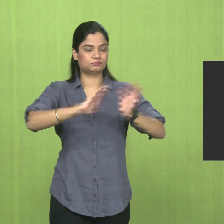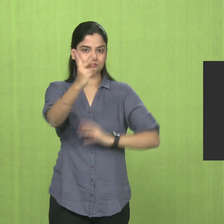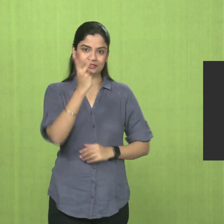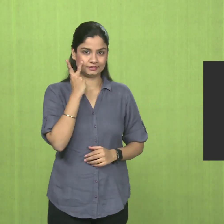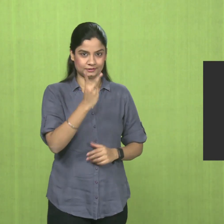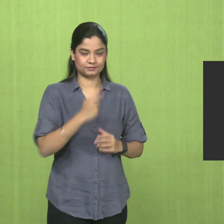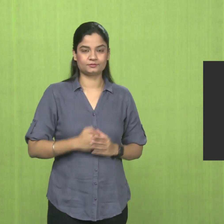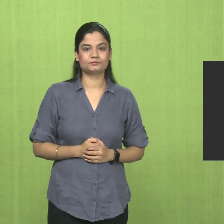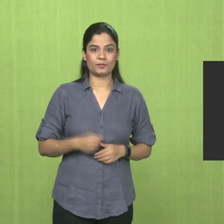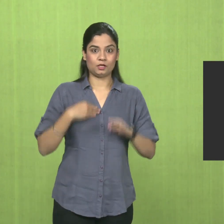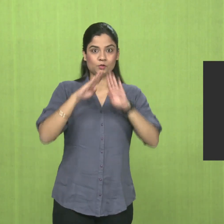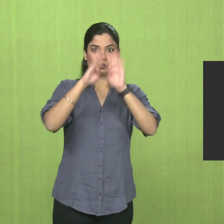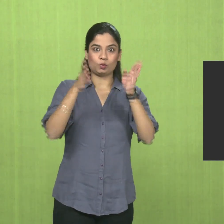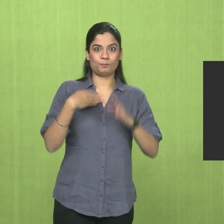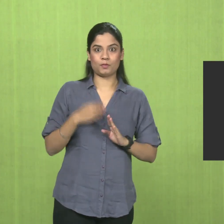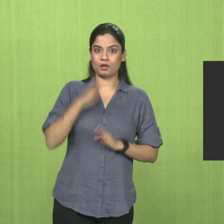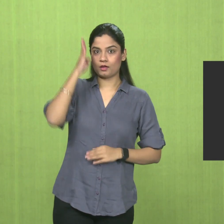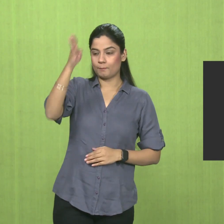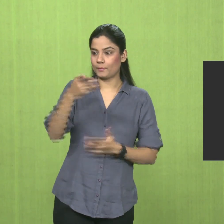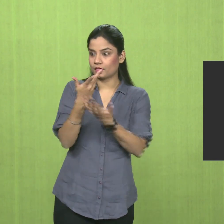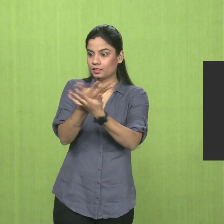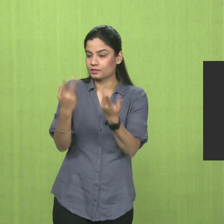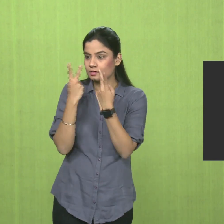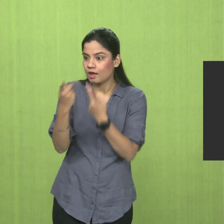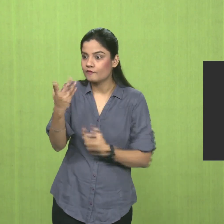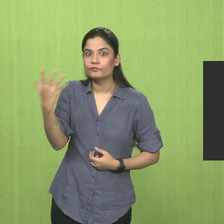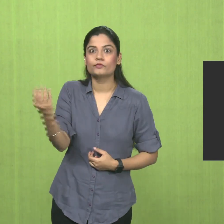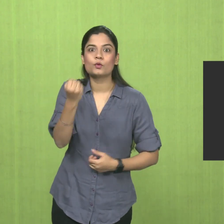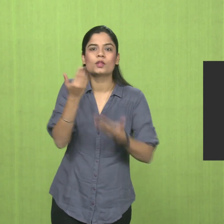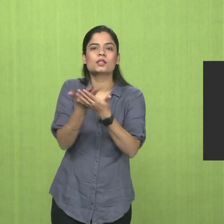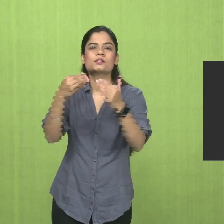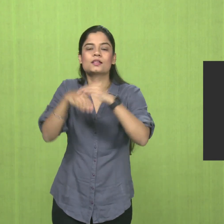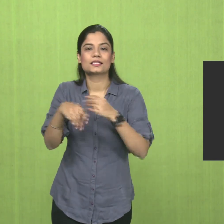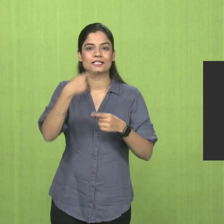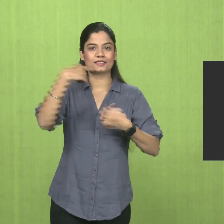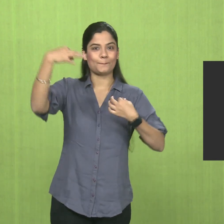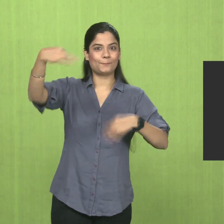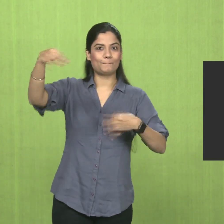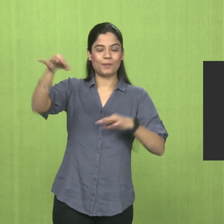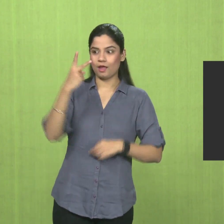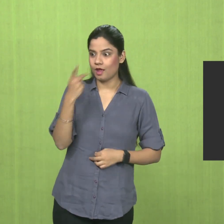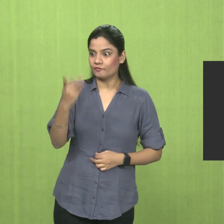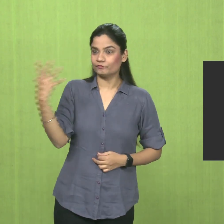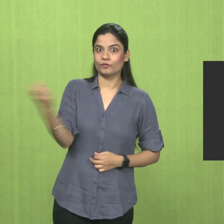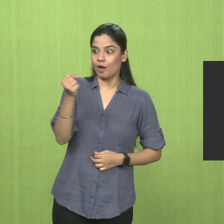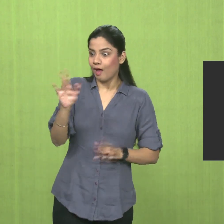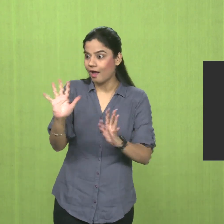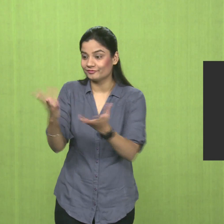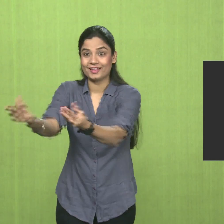right? For example, we go to a shop and we identify the things that we need. There's a paper. We have a need